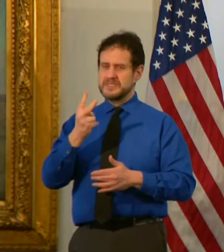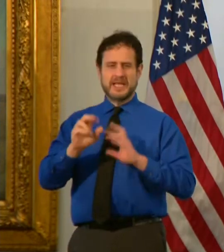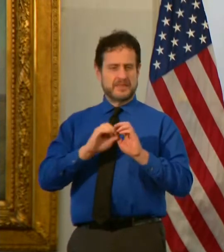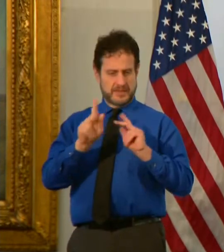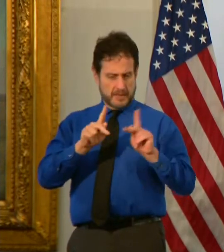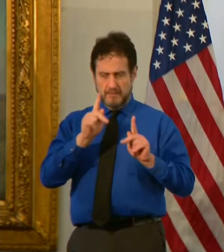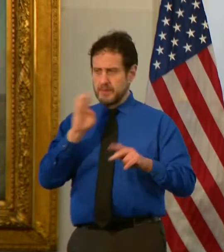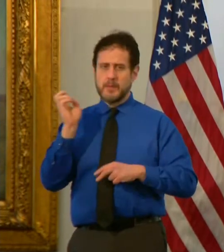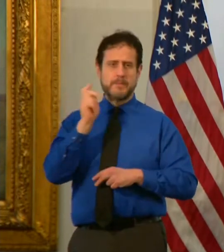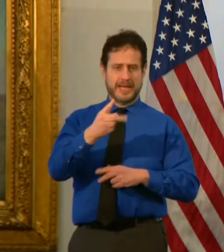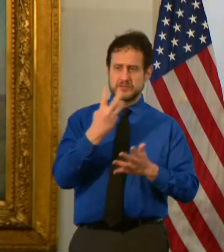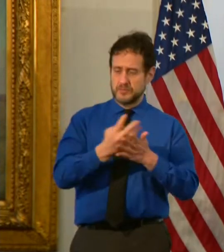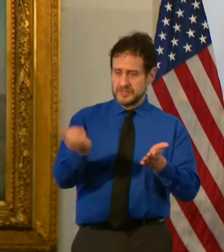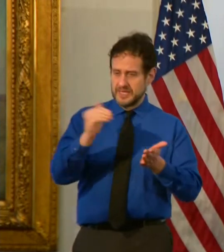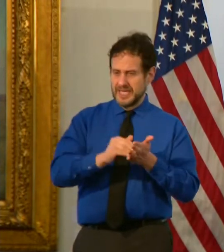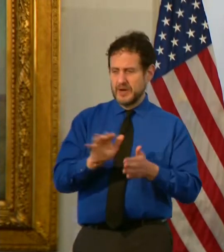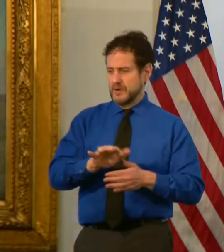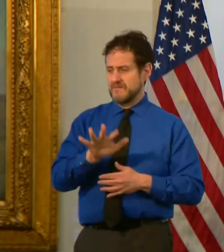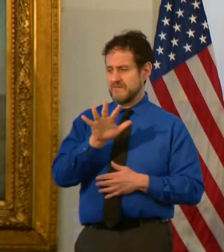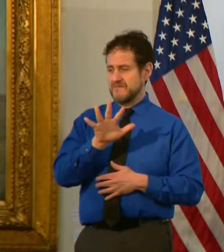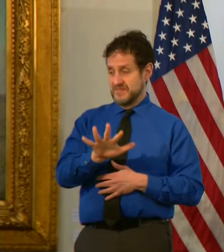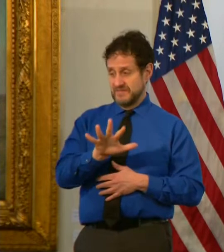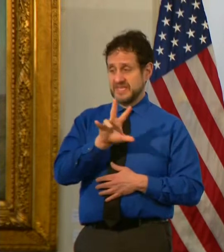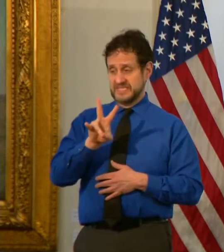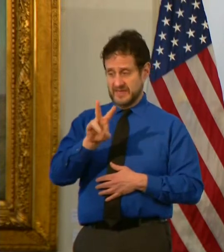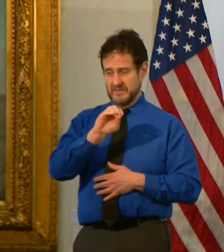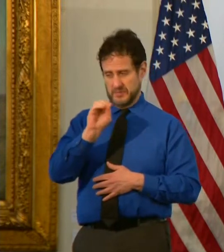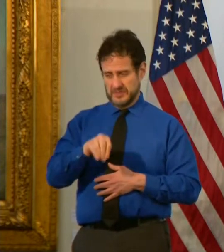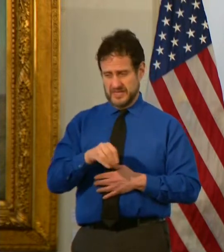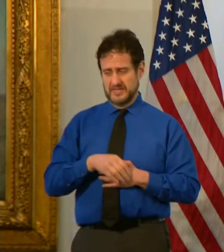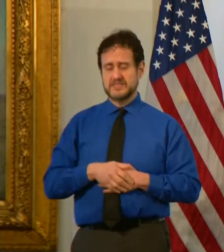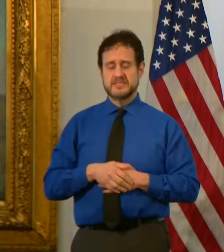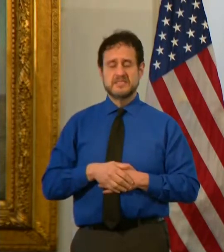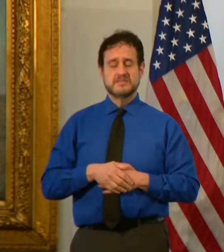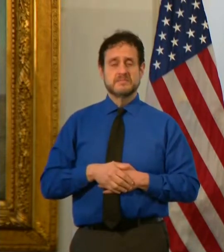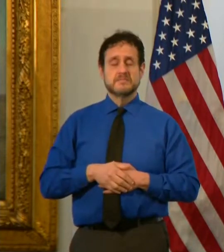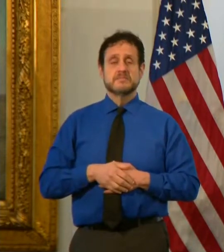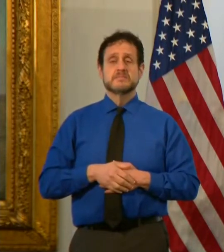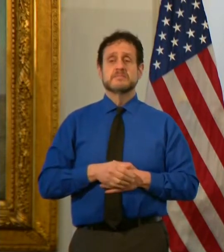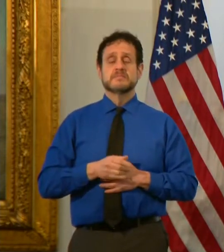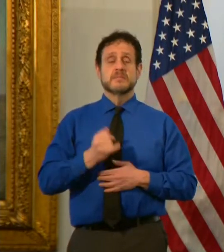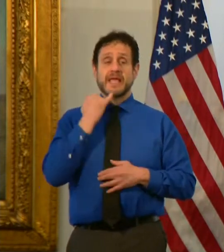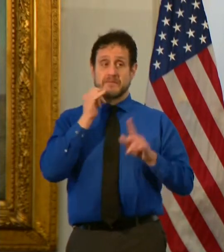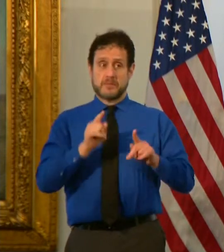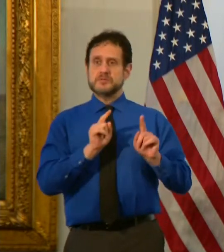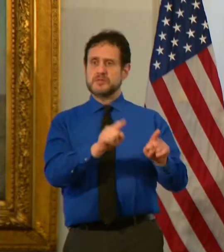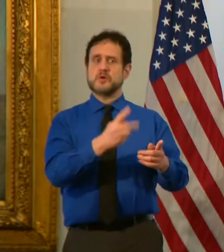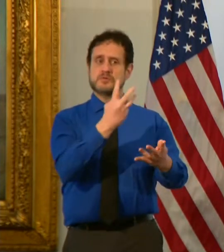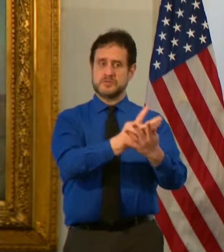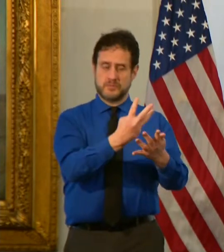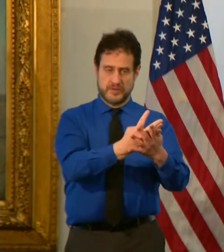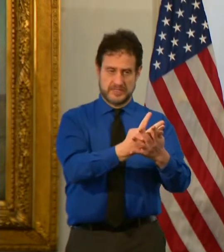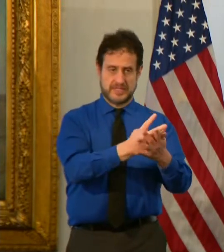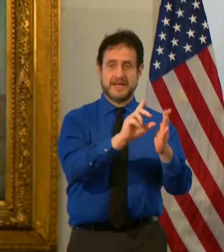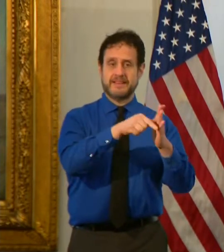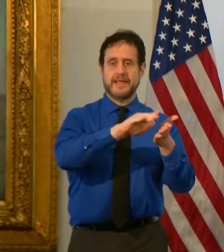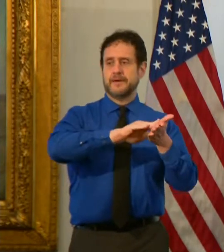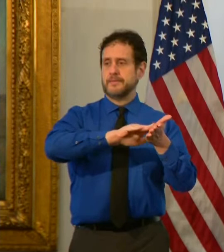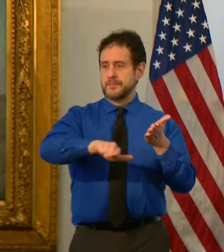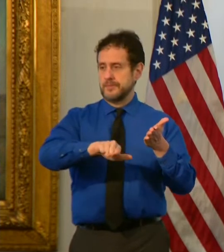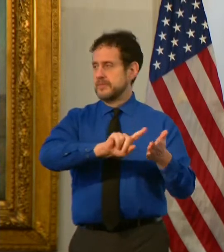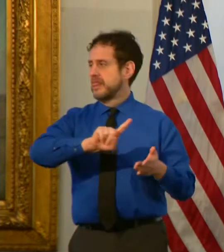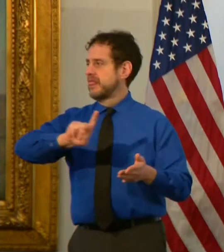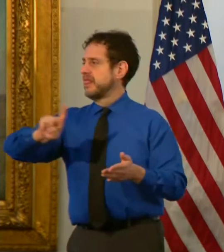around 57%, where someone coming out of the Illinois Department of Corrections would wind